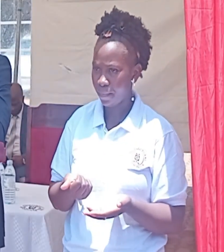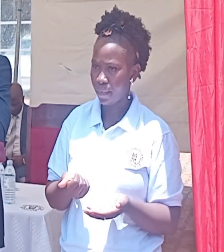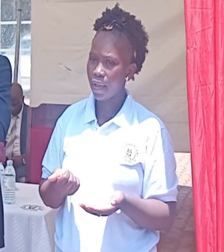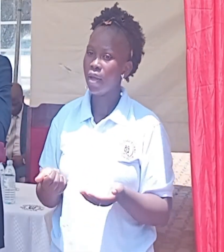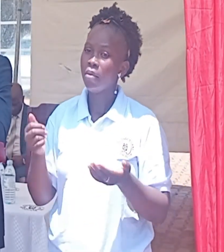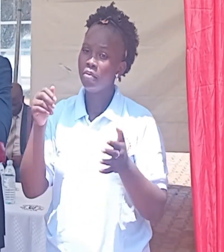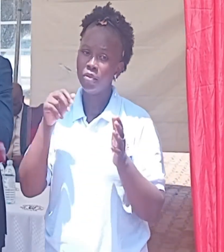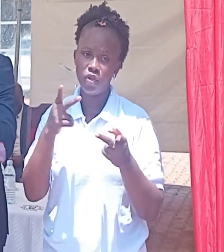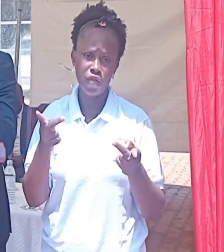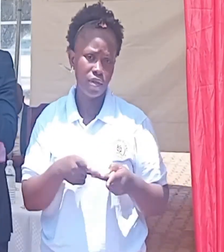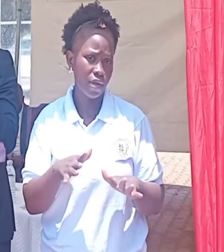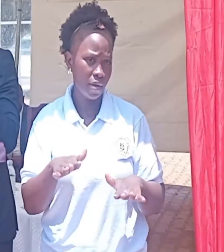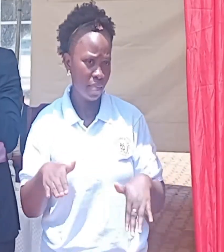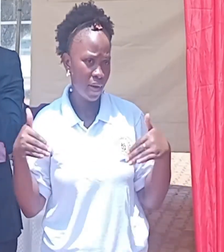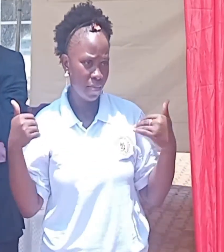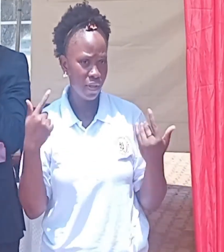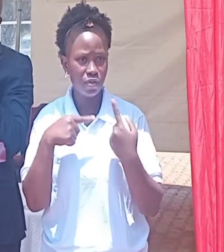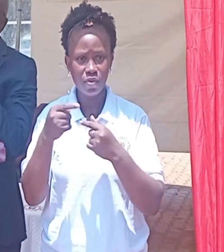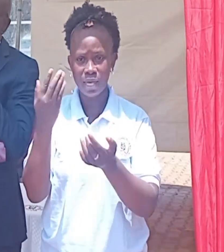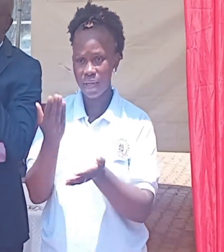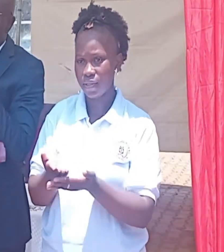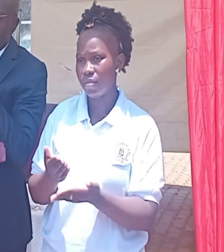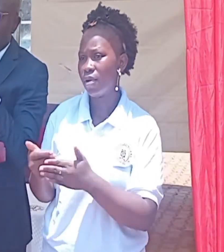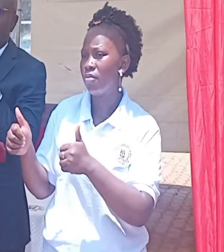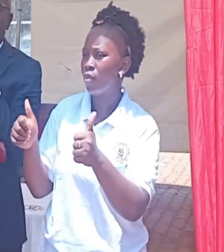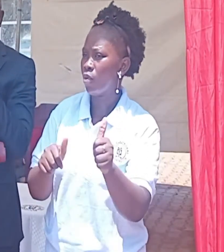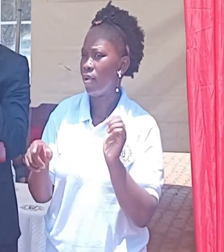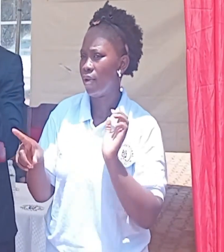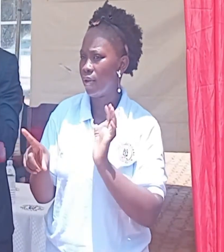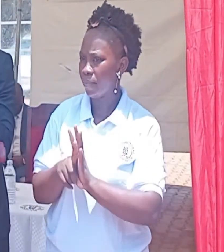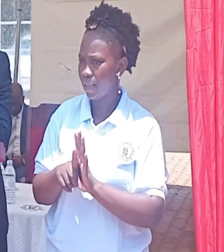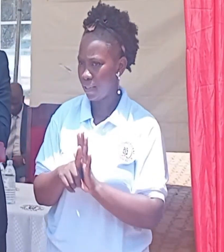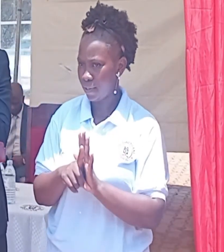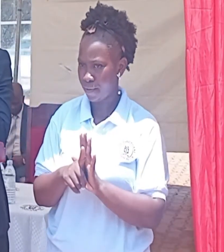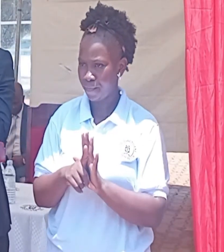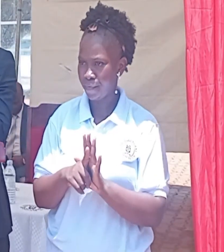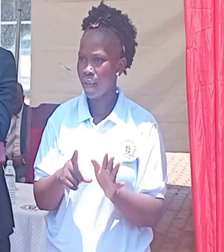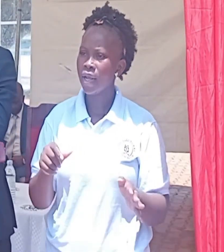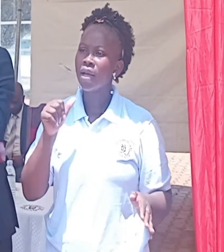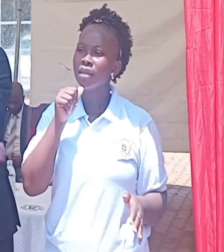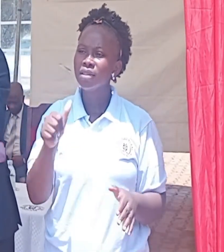by'aba palamenti, tubasaba mugondera amateeka,